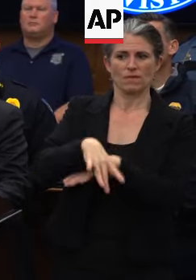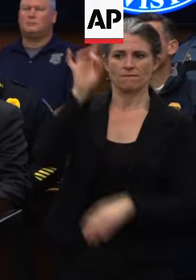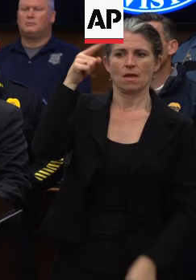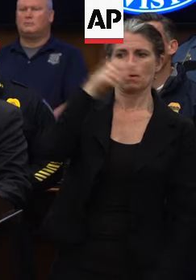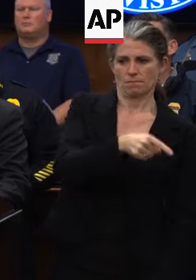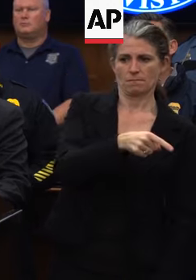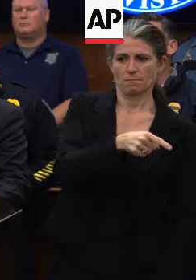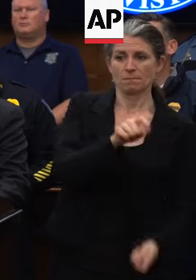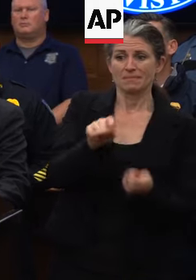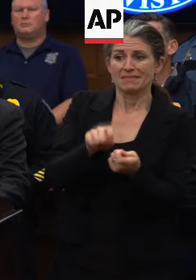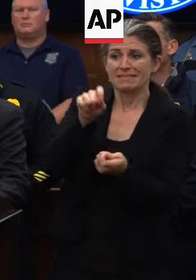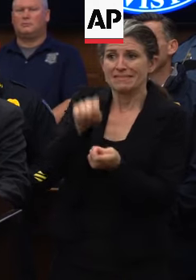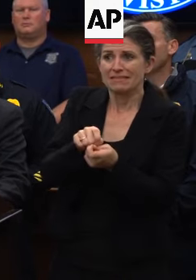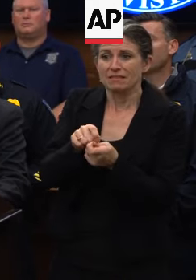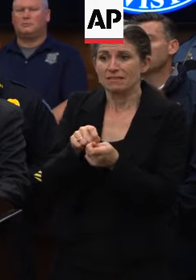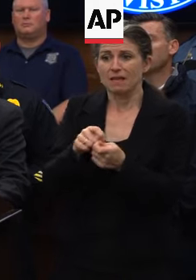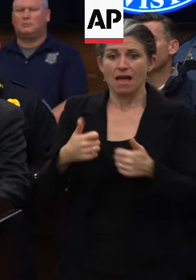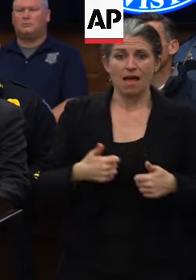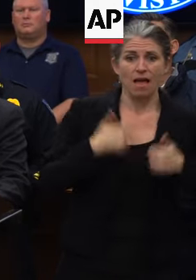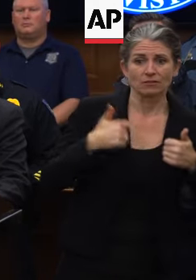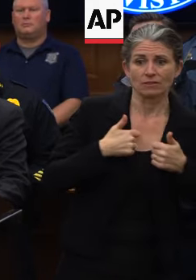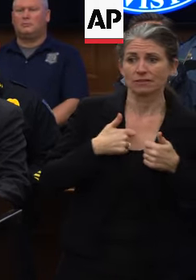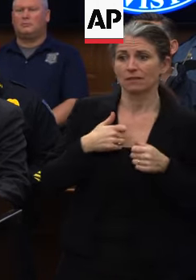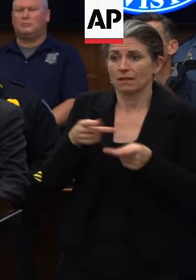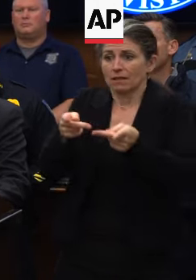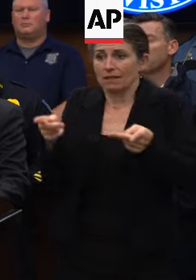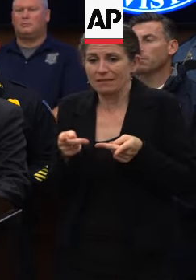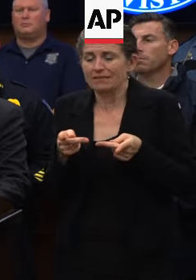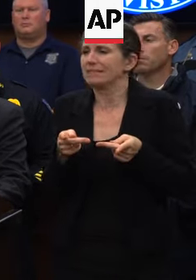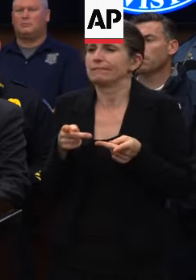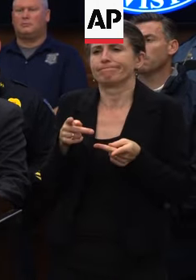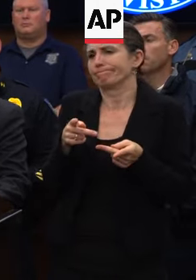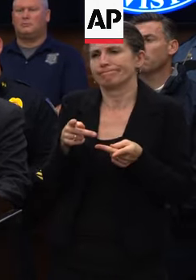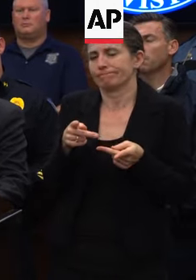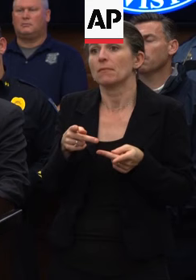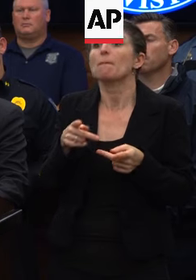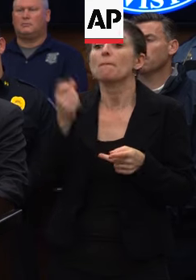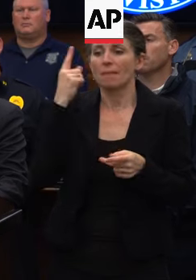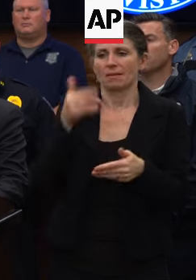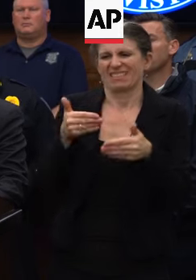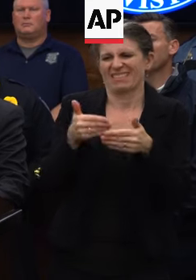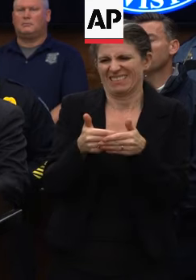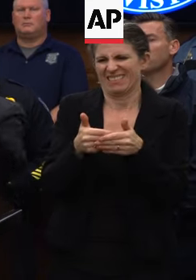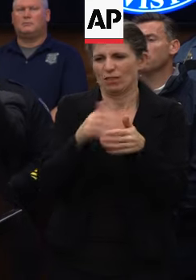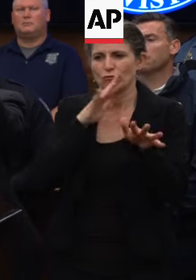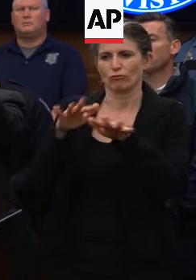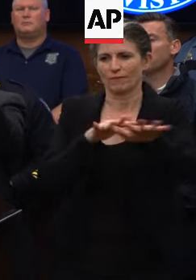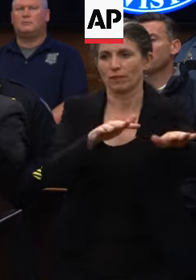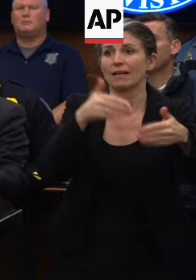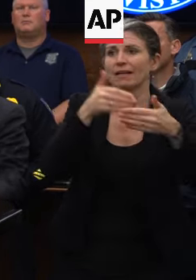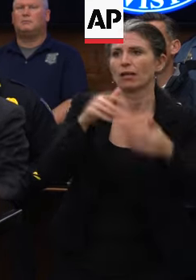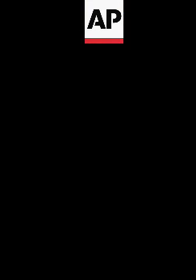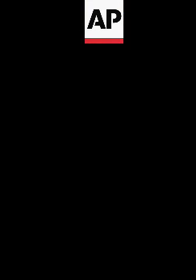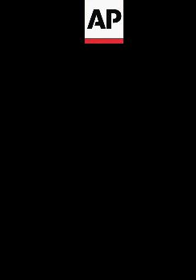exact address. It was near the river along Androscoggin in Lisbon Falls was the actual location. Ma'am, did you have a